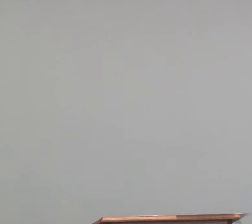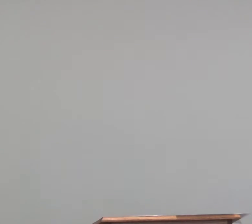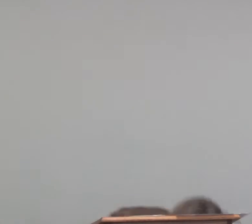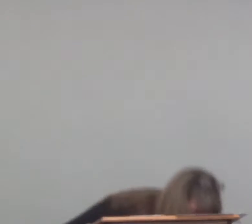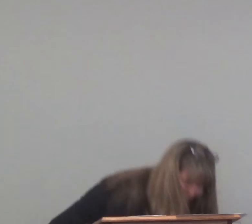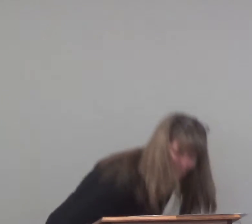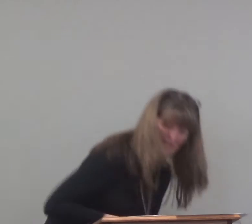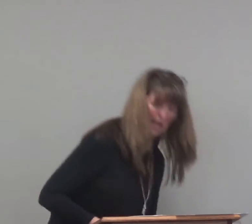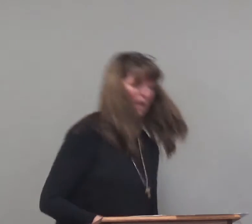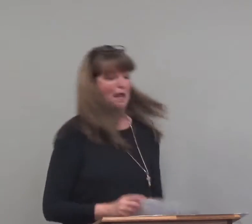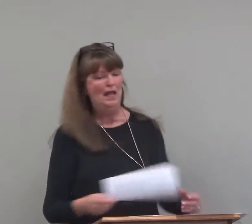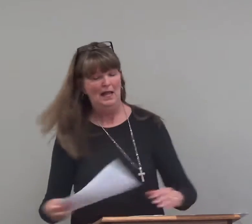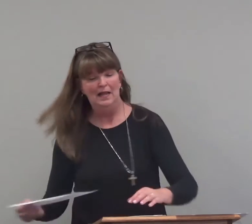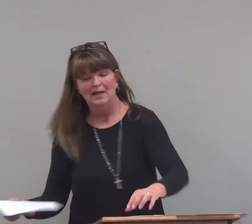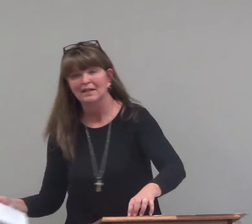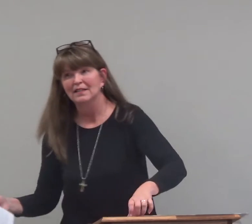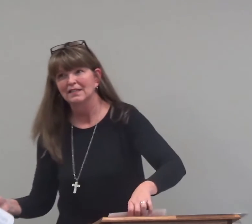Oops, there go my notes.